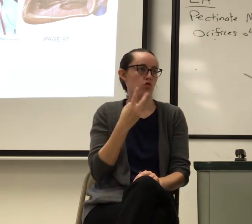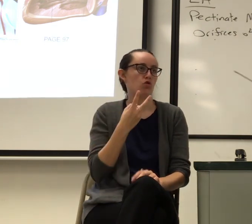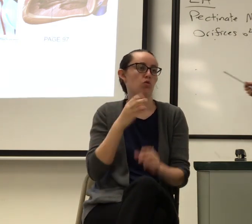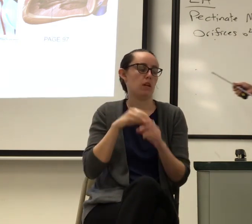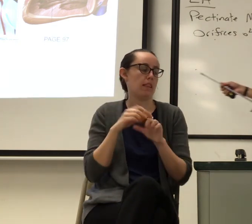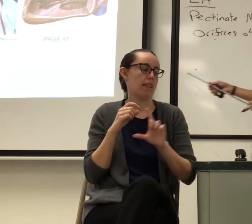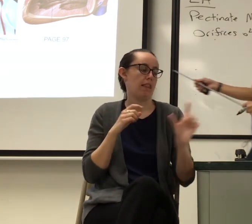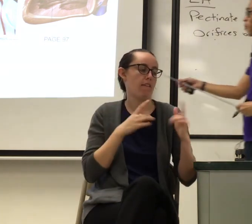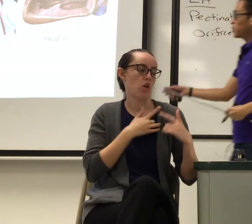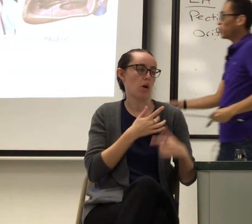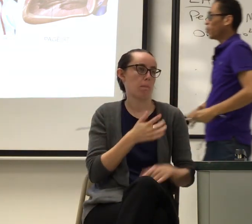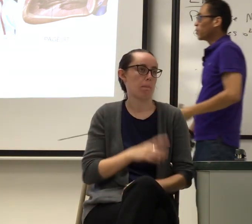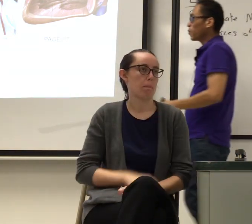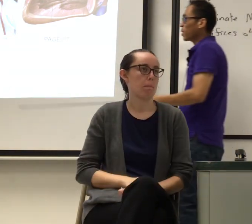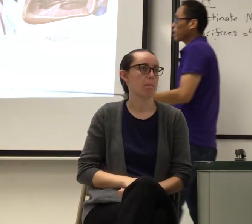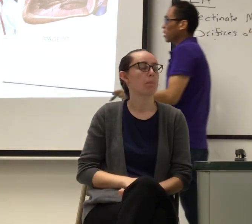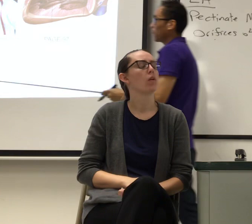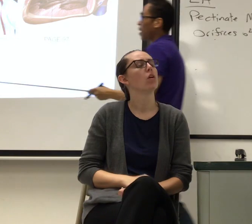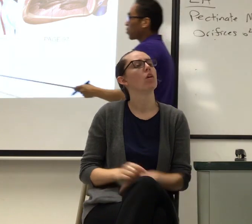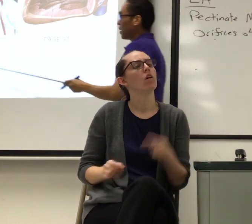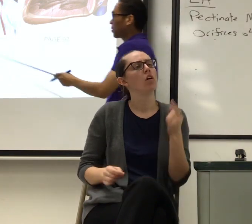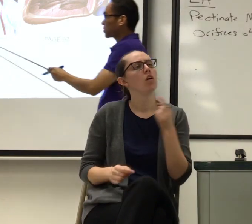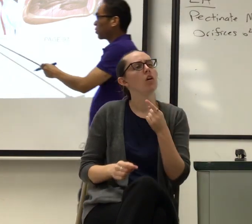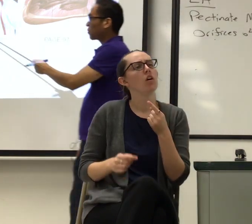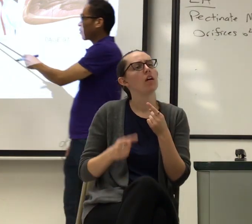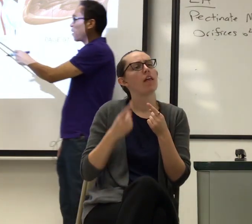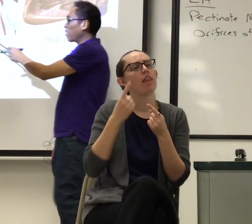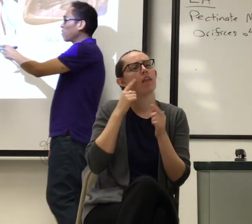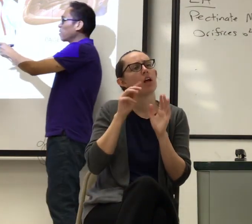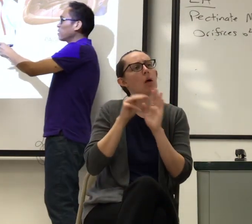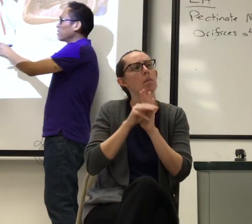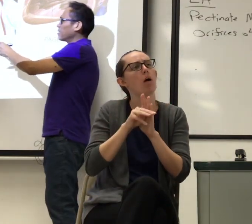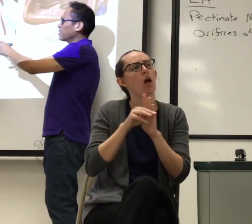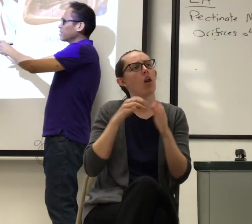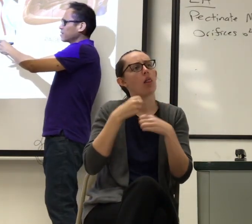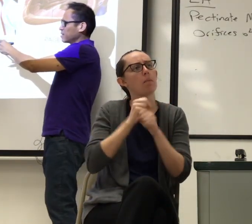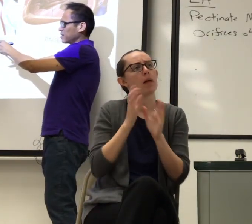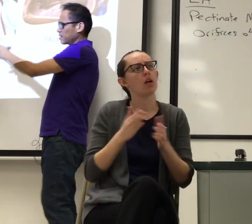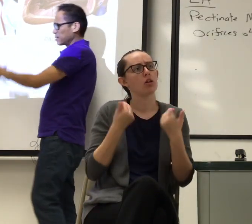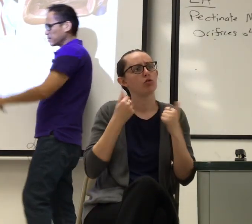see, well, I'll just point to it. What do you think the model maker is going for there?